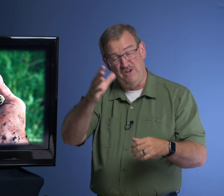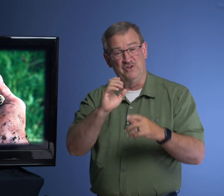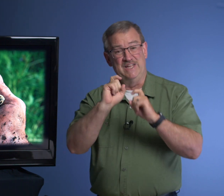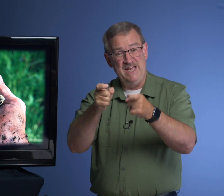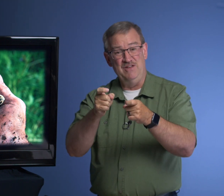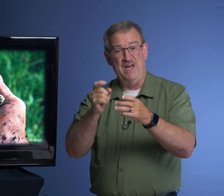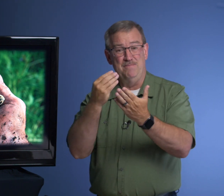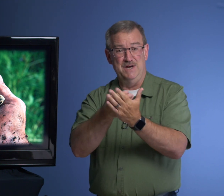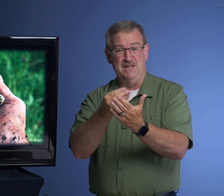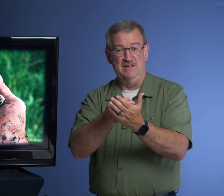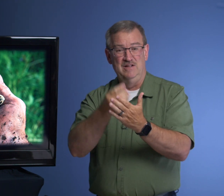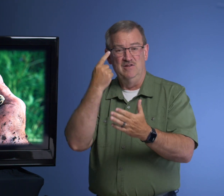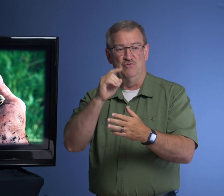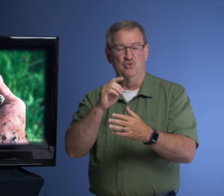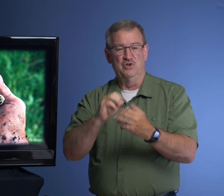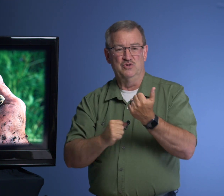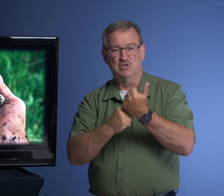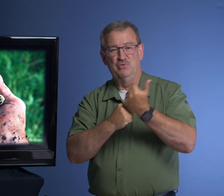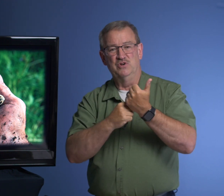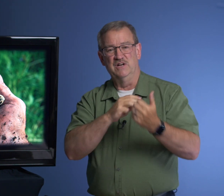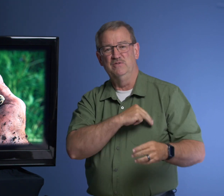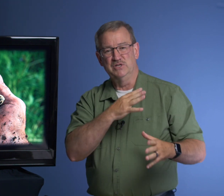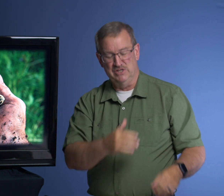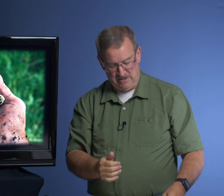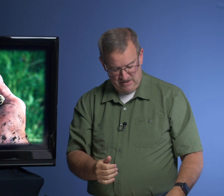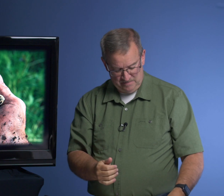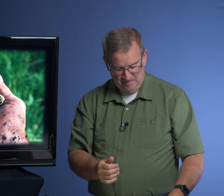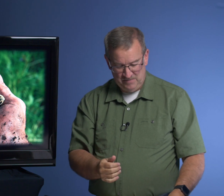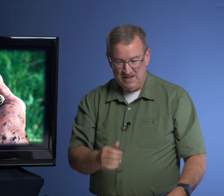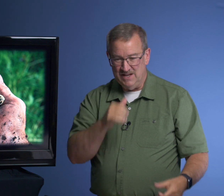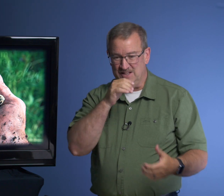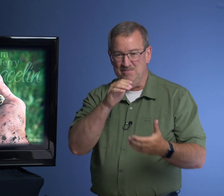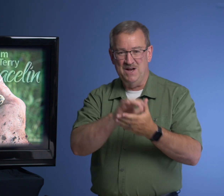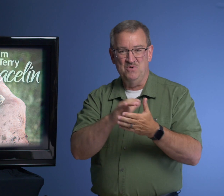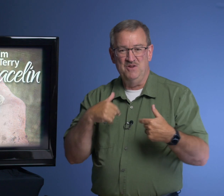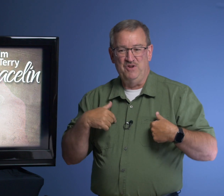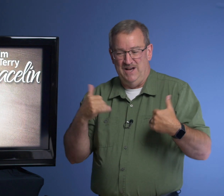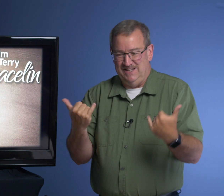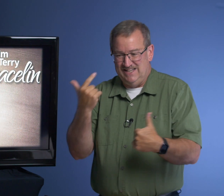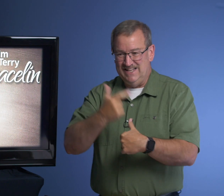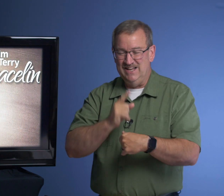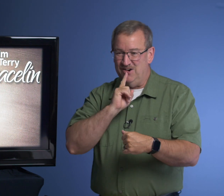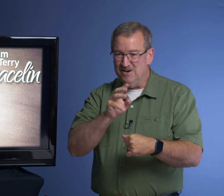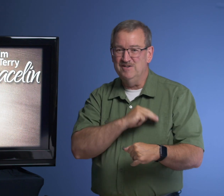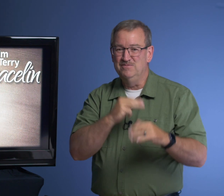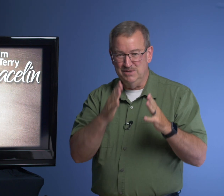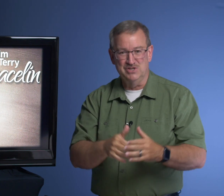my grandfather gave that money for the support of a missionary, and that my wife and I today are